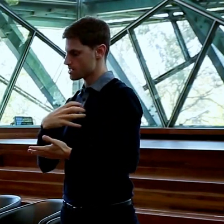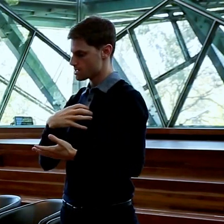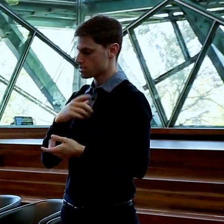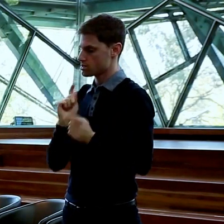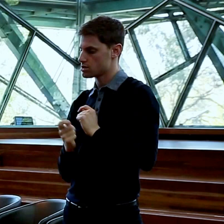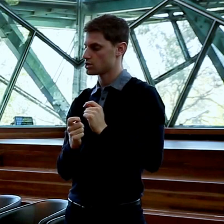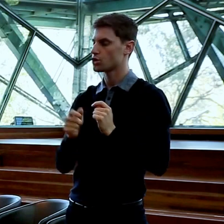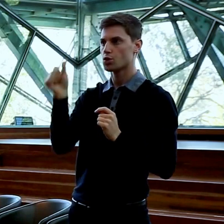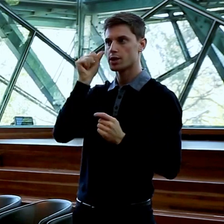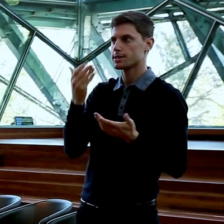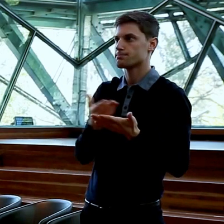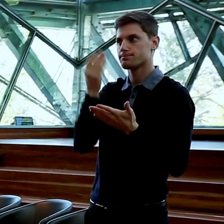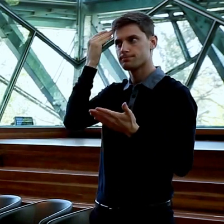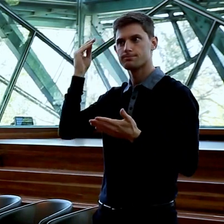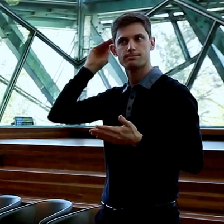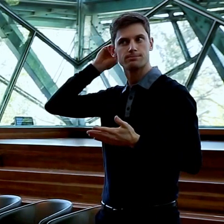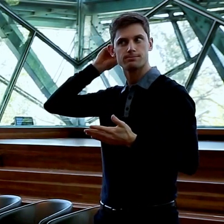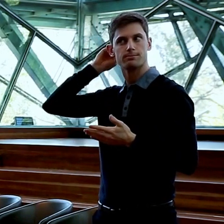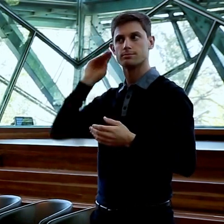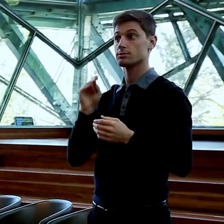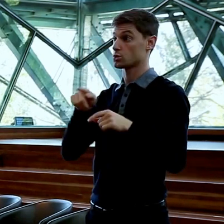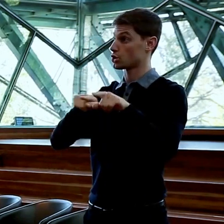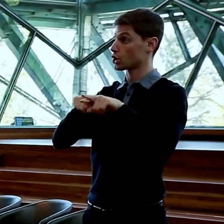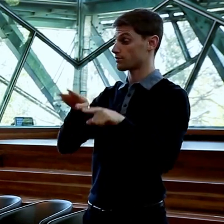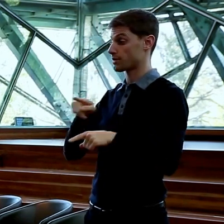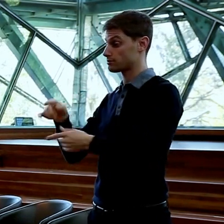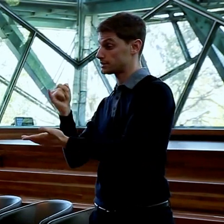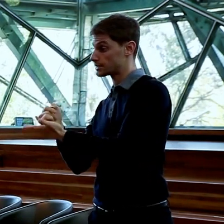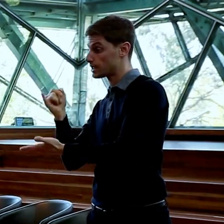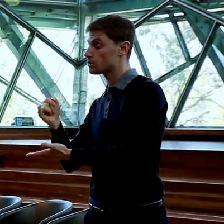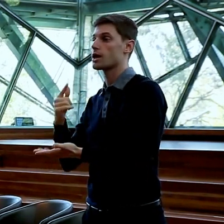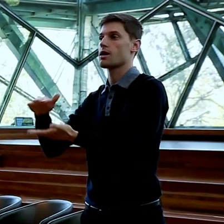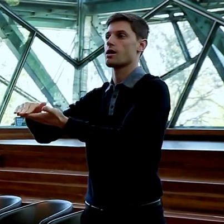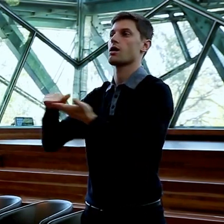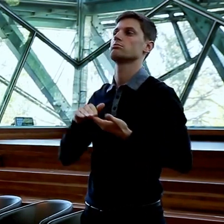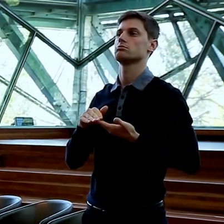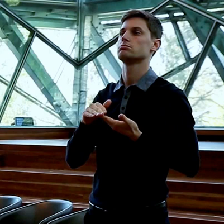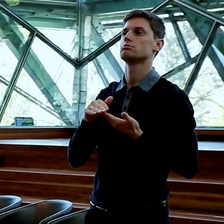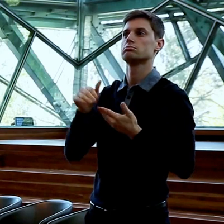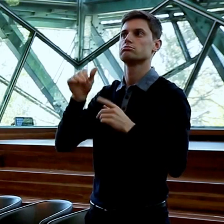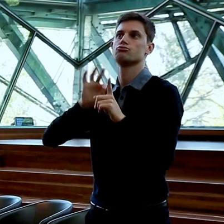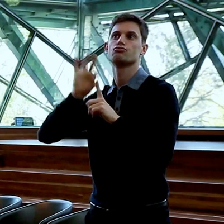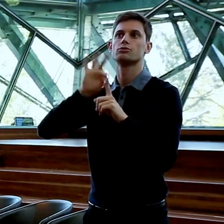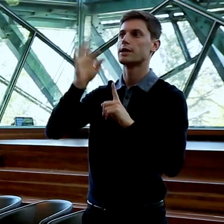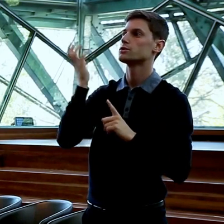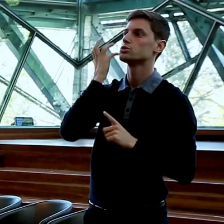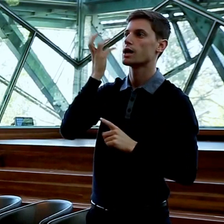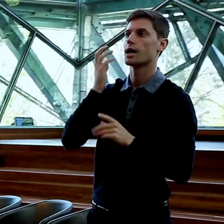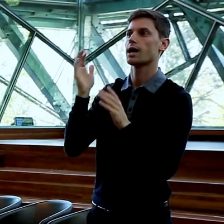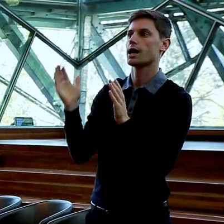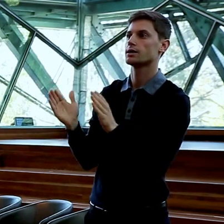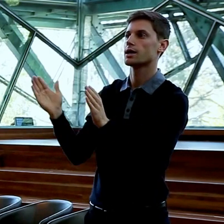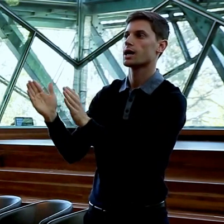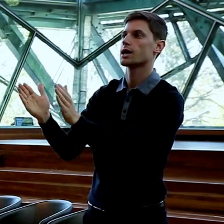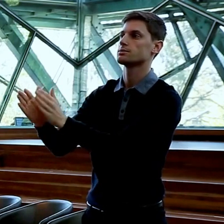positive experience. Learning from it, and it probably will be one of your biggest learning opportunities. Now, I want to leave you with